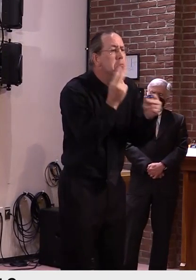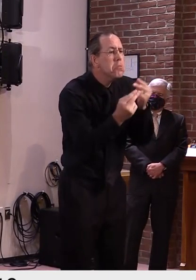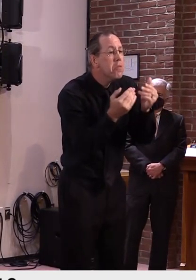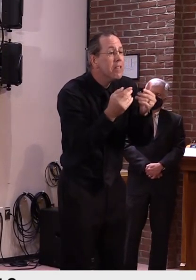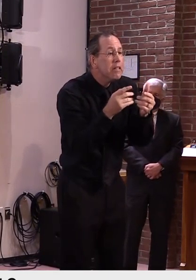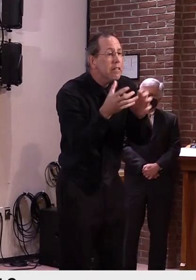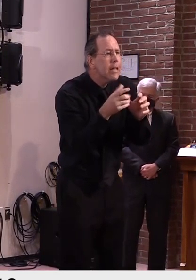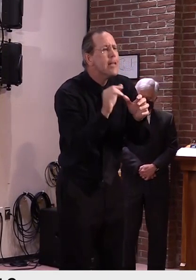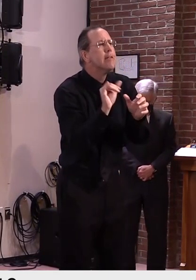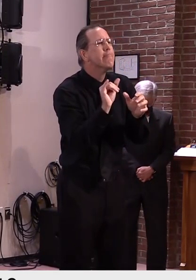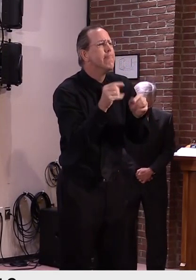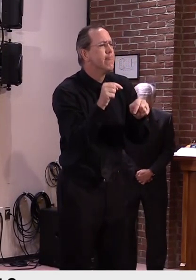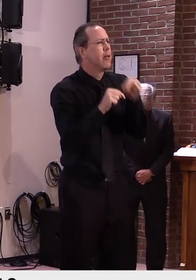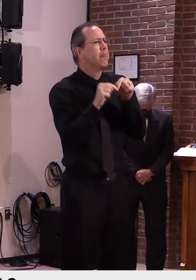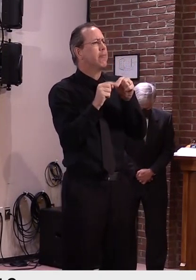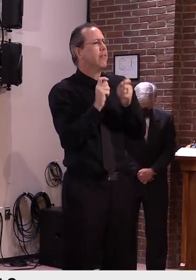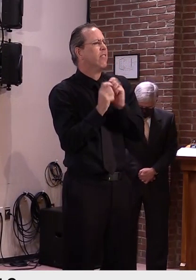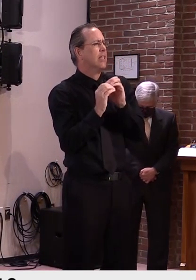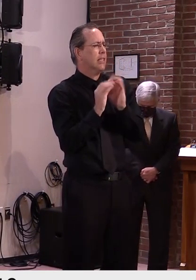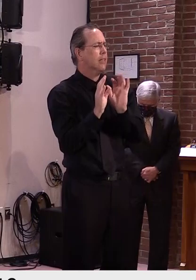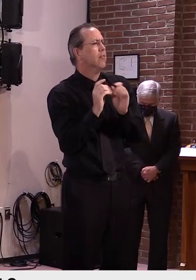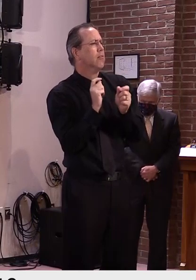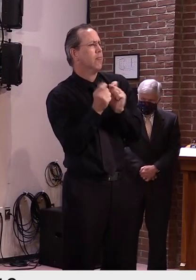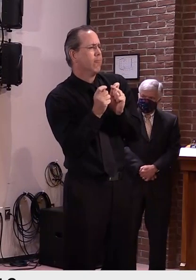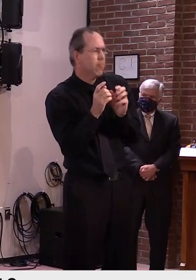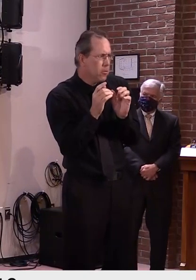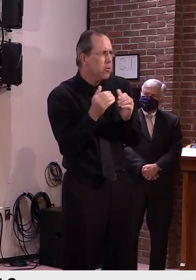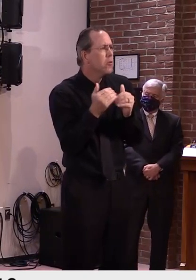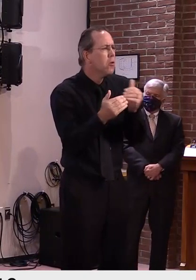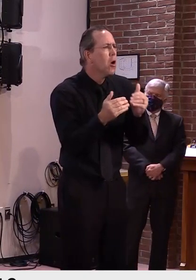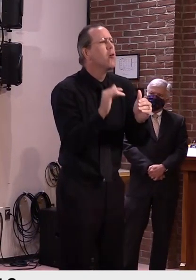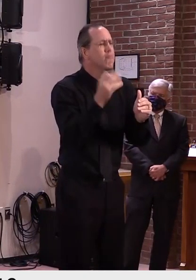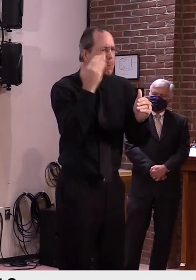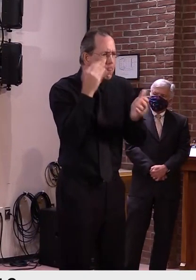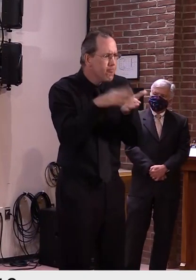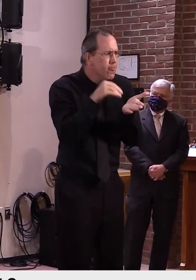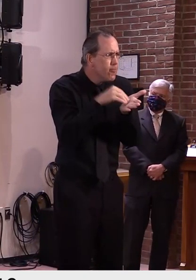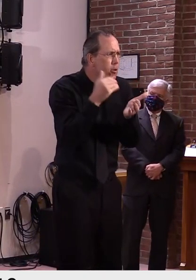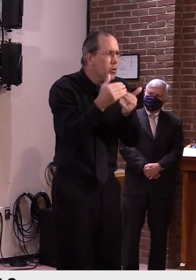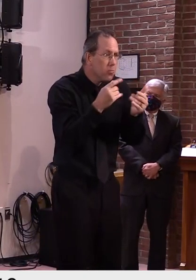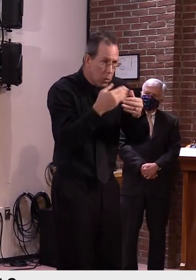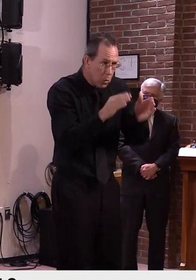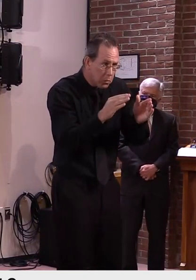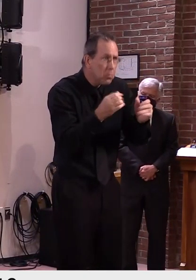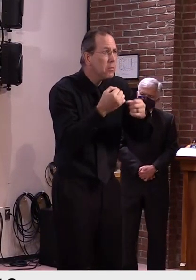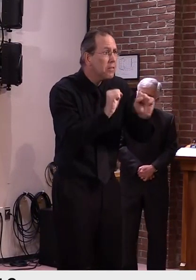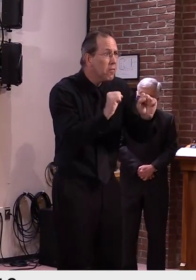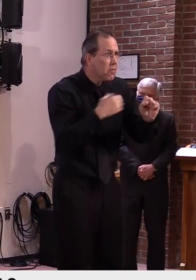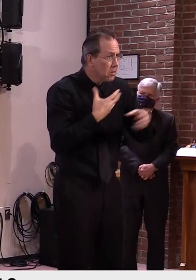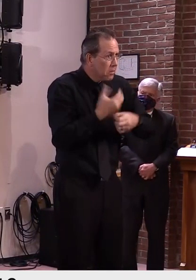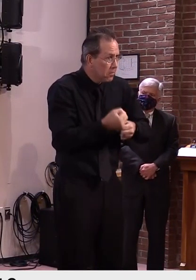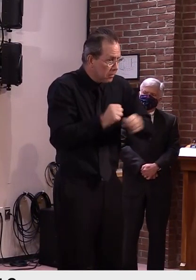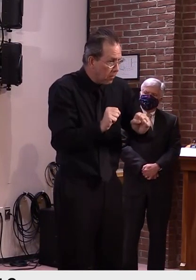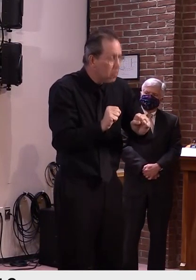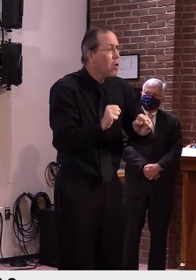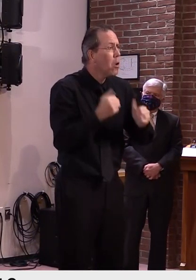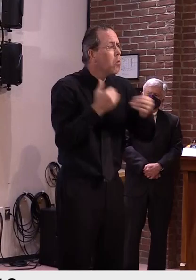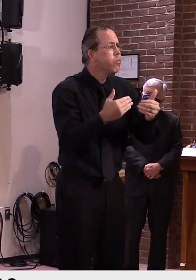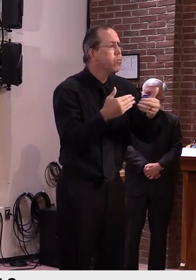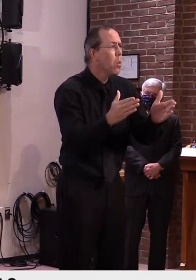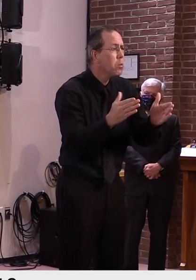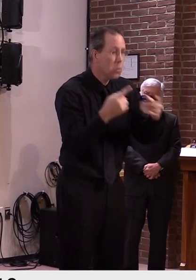more. And this strategy has worked. We lead the country in so many ways when it comes to